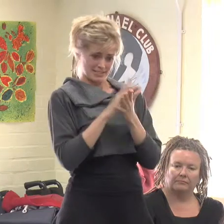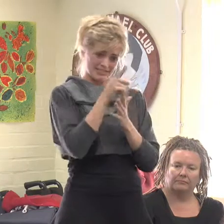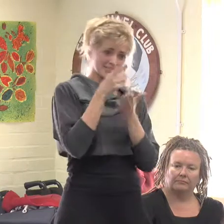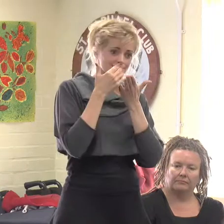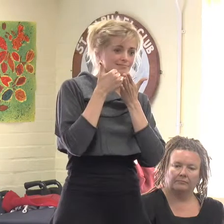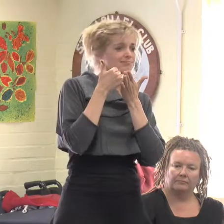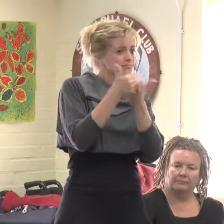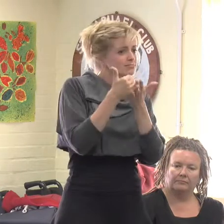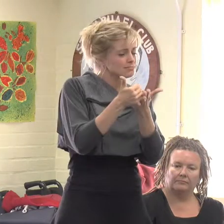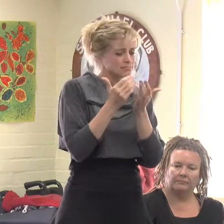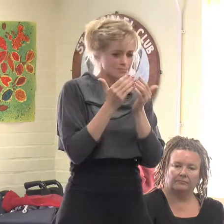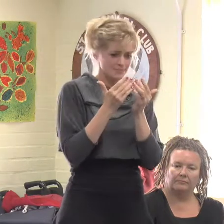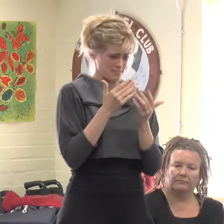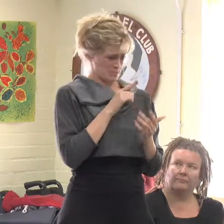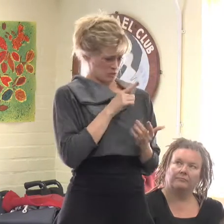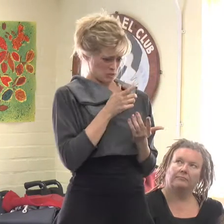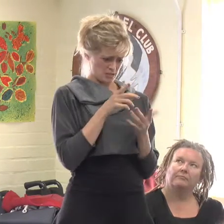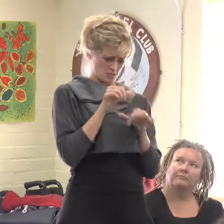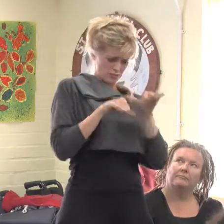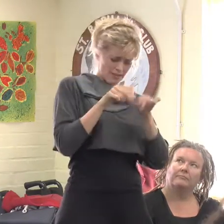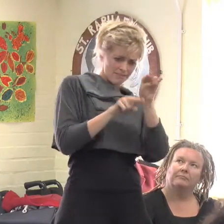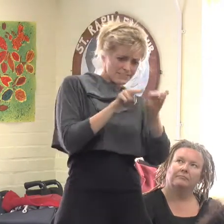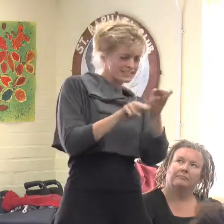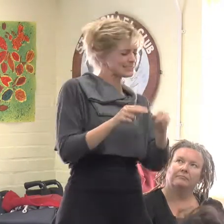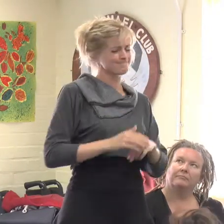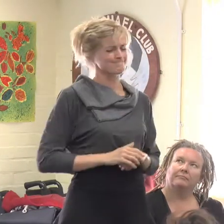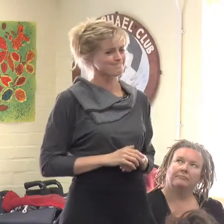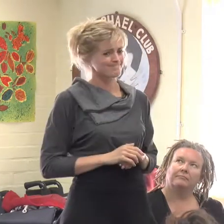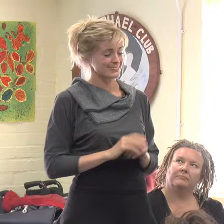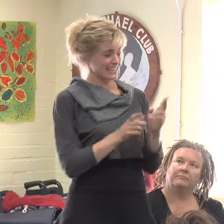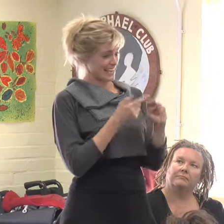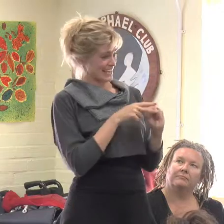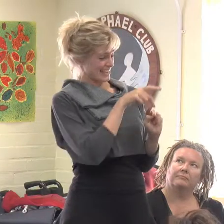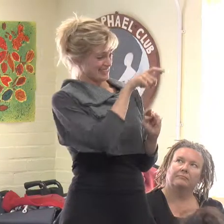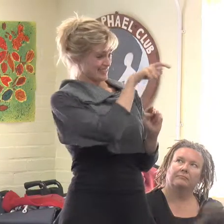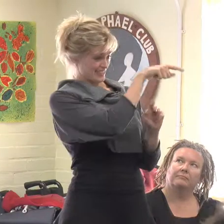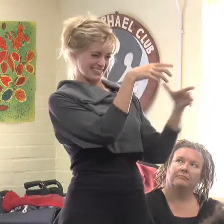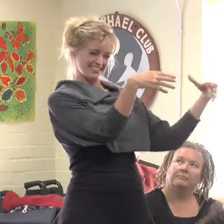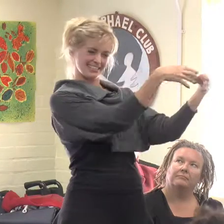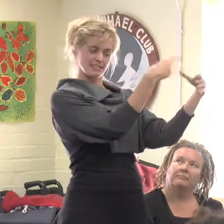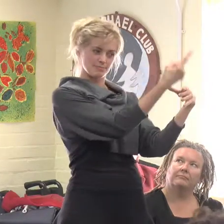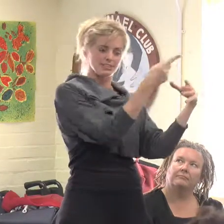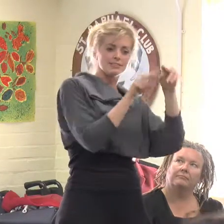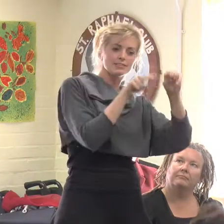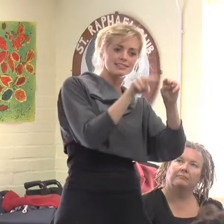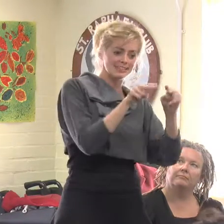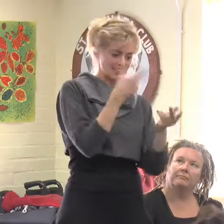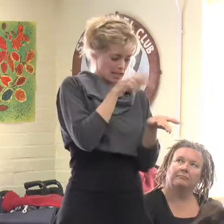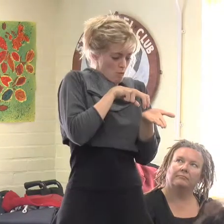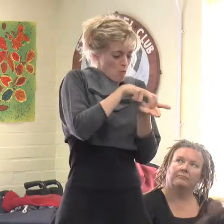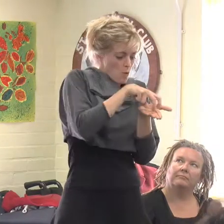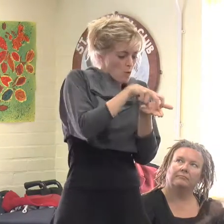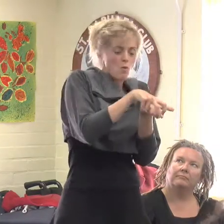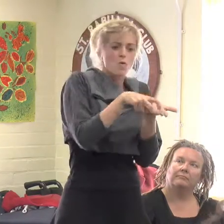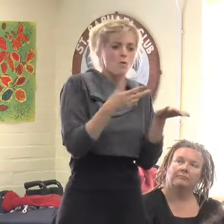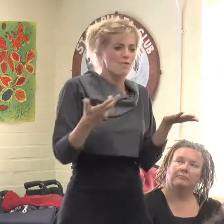are awful at assessing it. They're reasonably good at working out if you can walk somewhere. They're not so good at working out if you are actually going